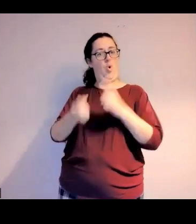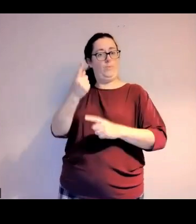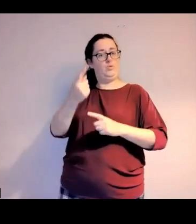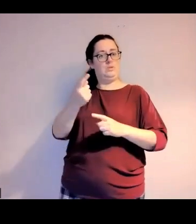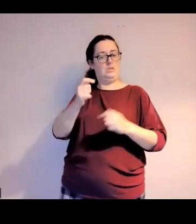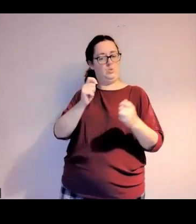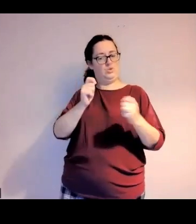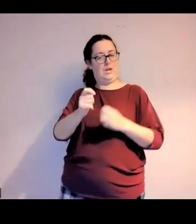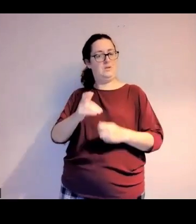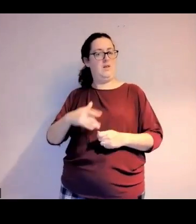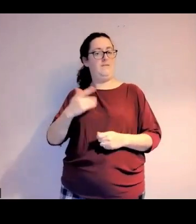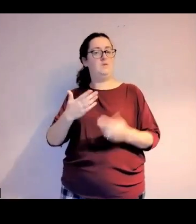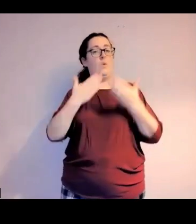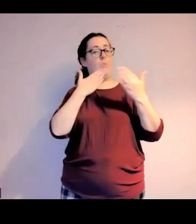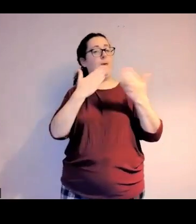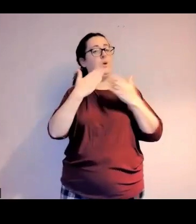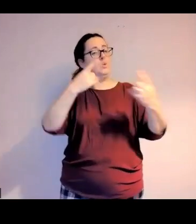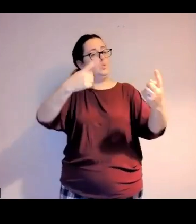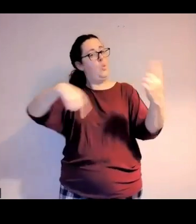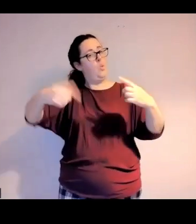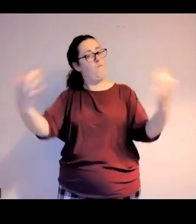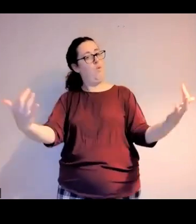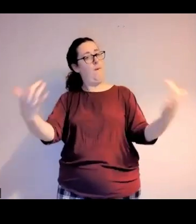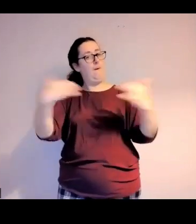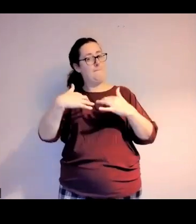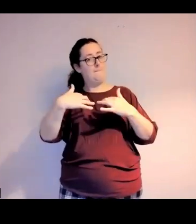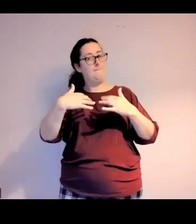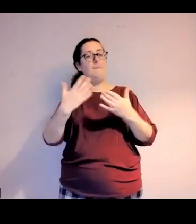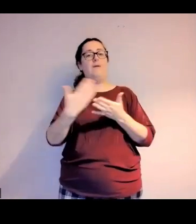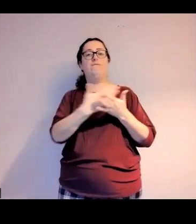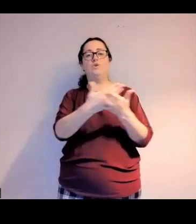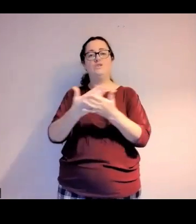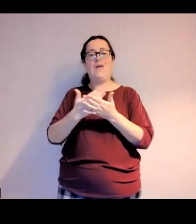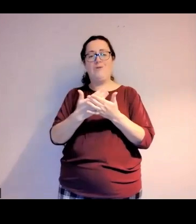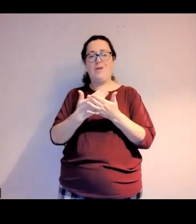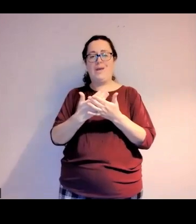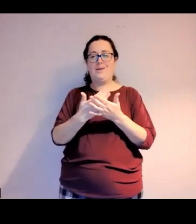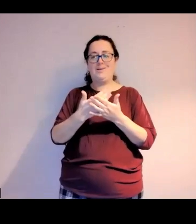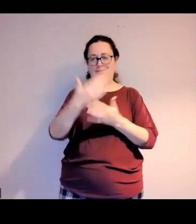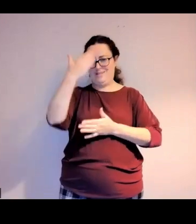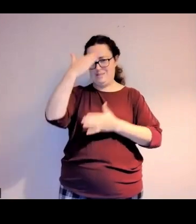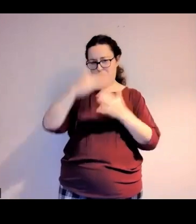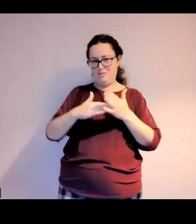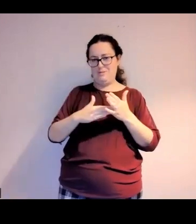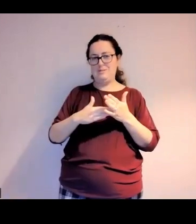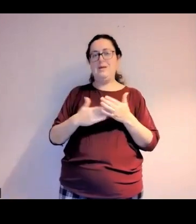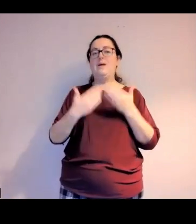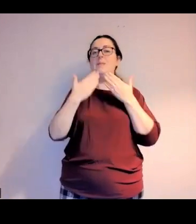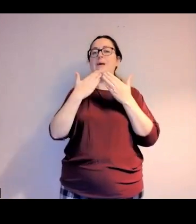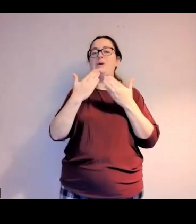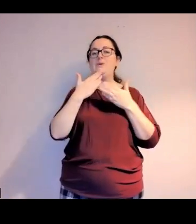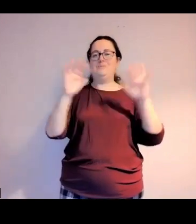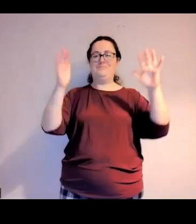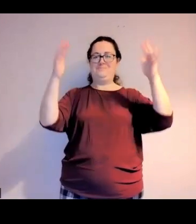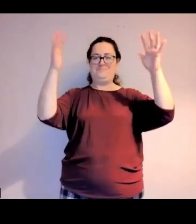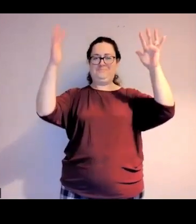huge thank you to all of you for coming along tonight and for sharing this experience with us. Thank you so much.